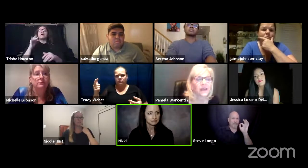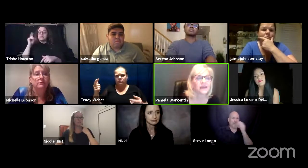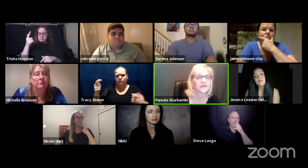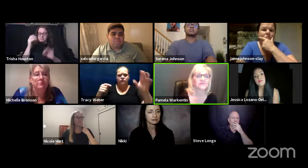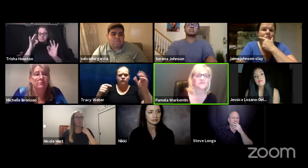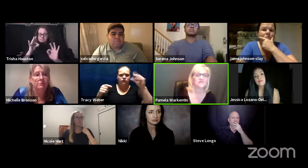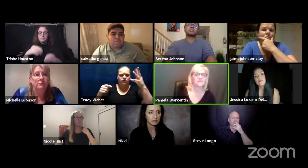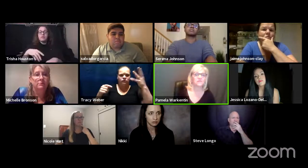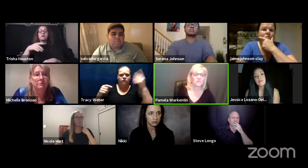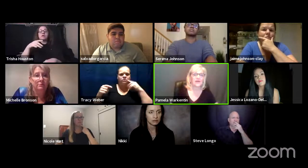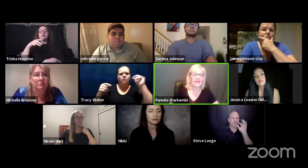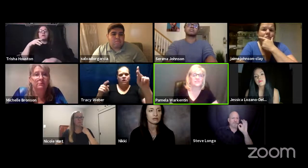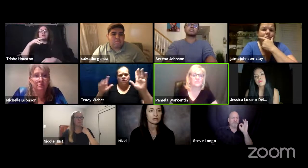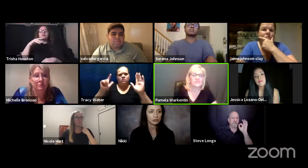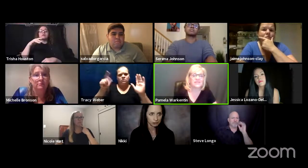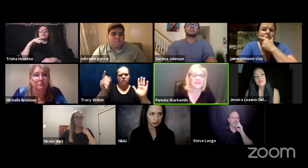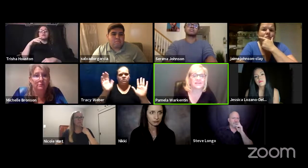Okay, so that has been seconded.